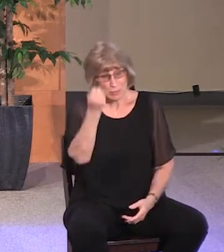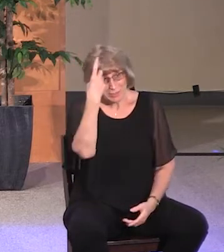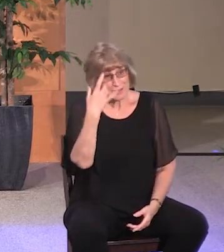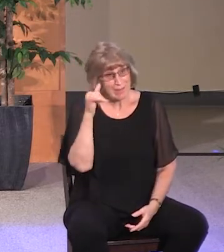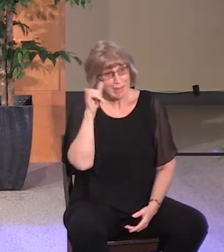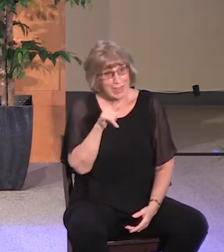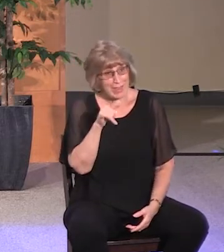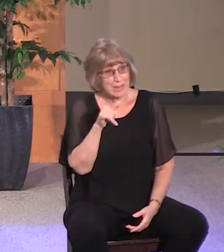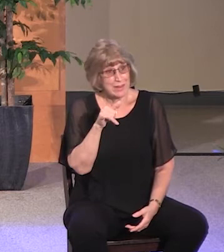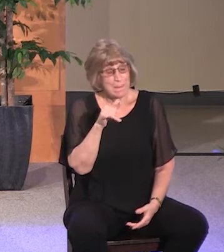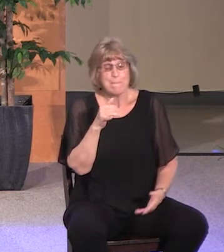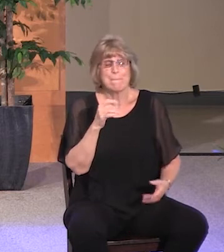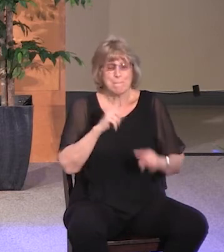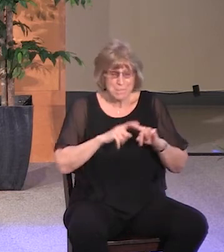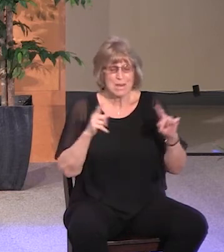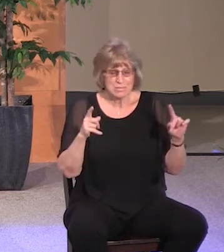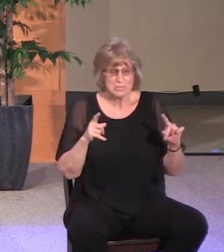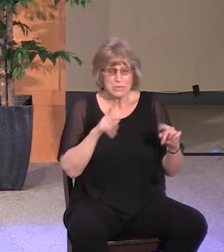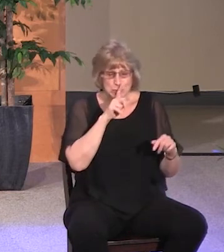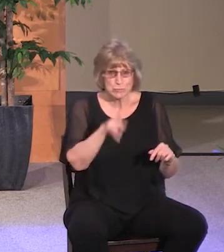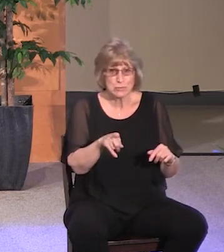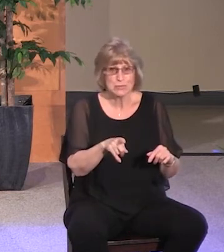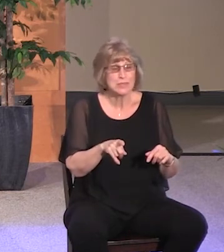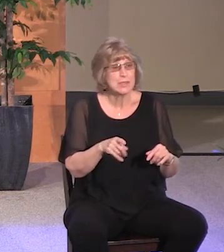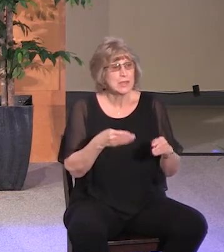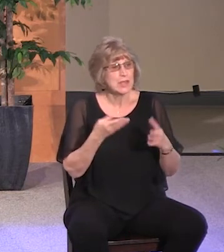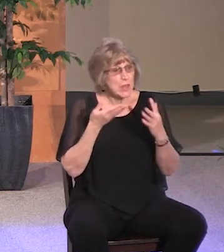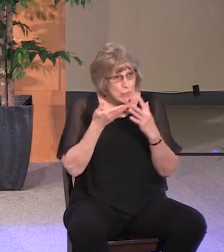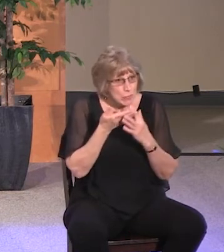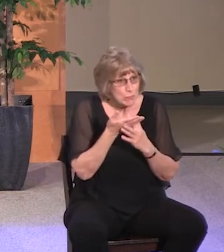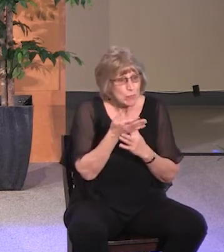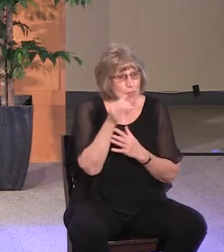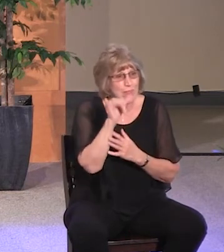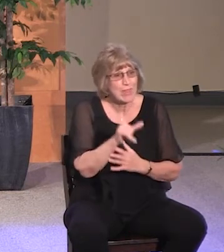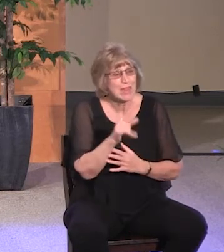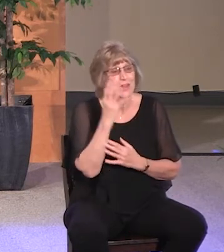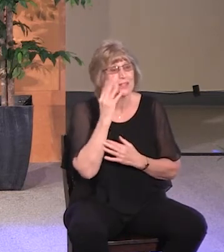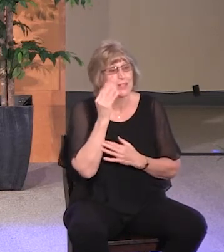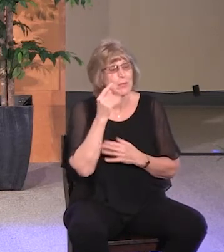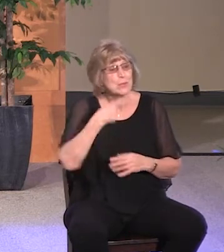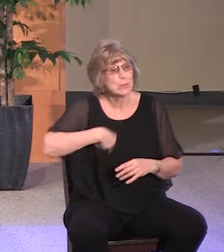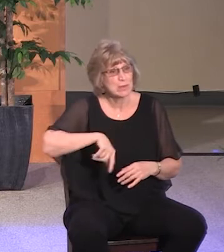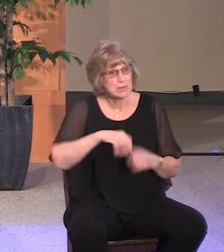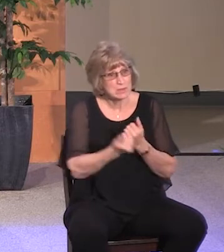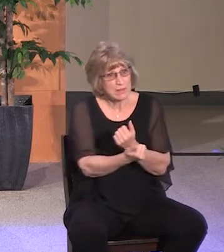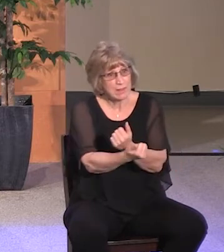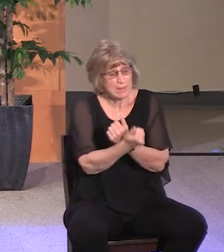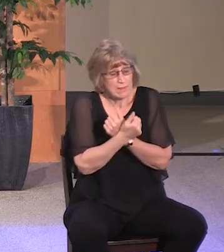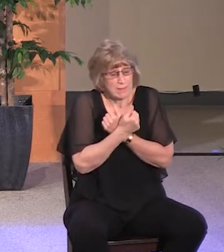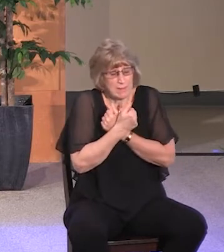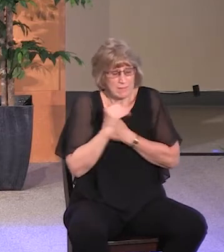And through it all, we love ourselves. Through it all, we love